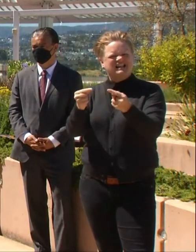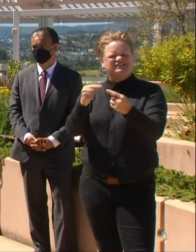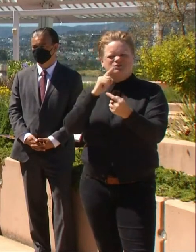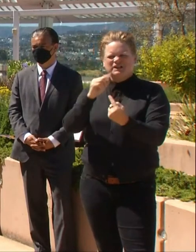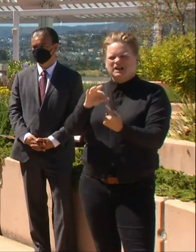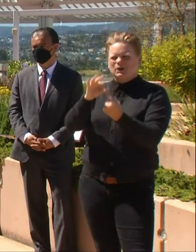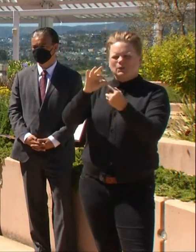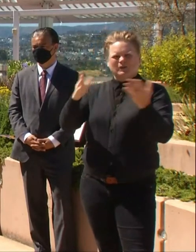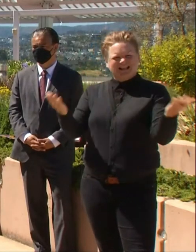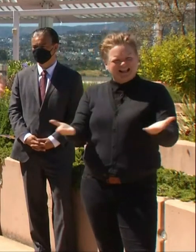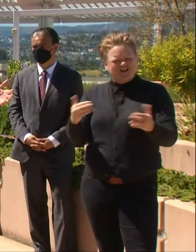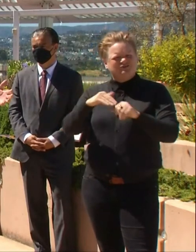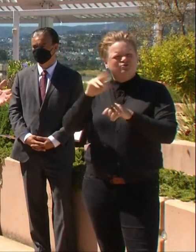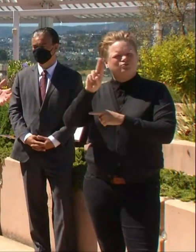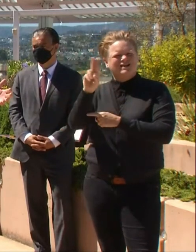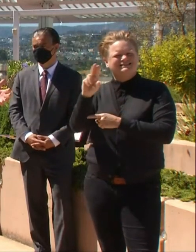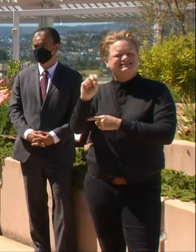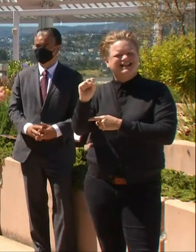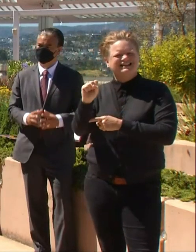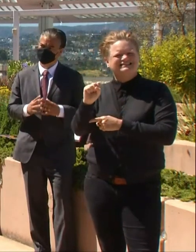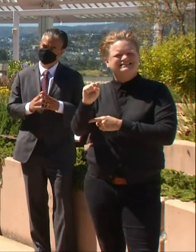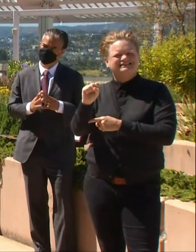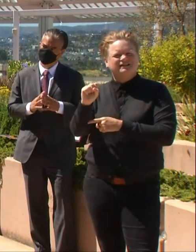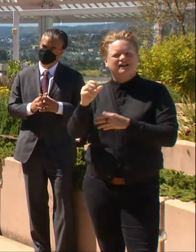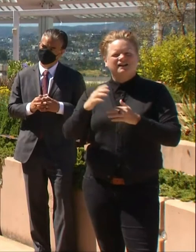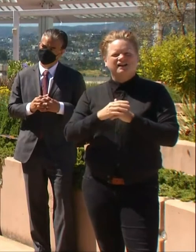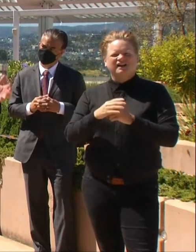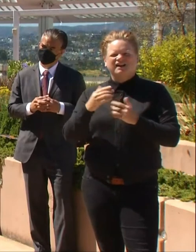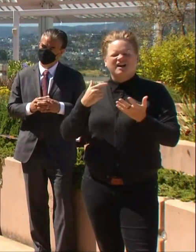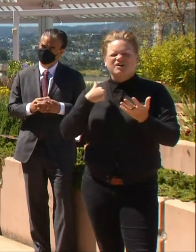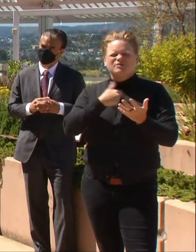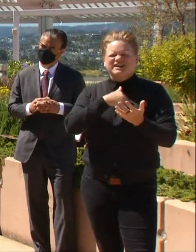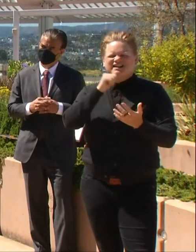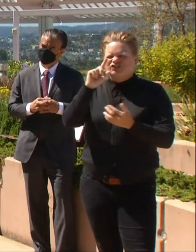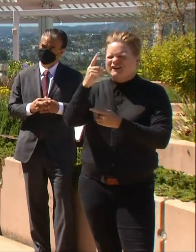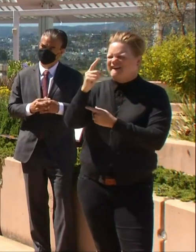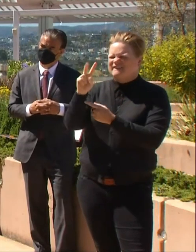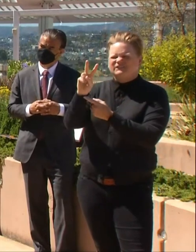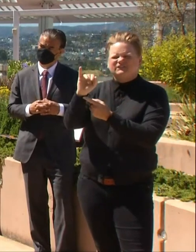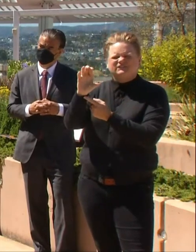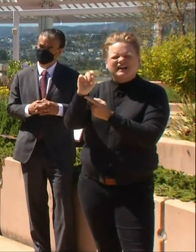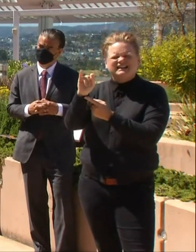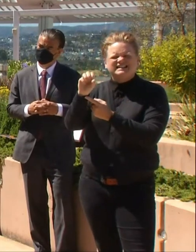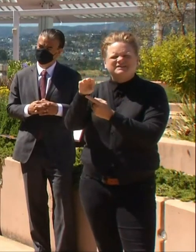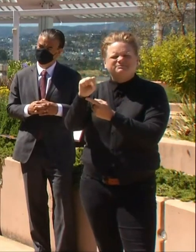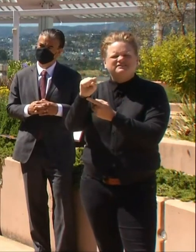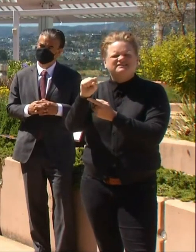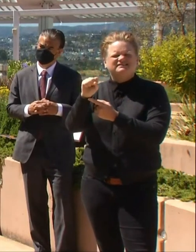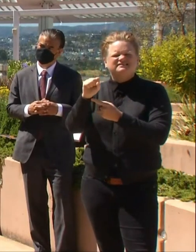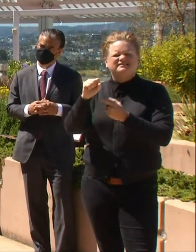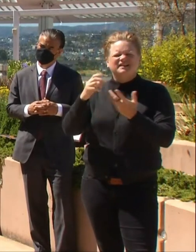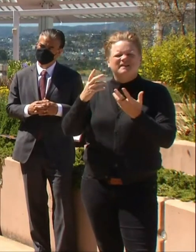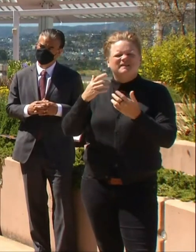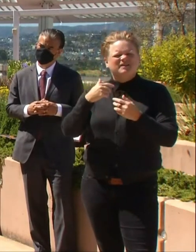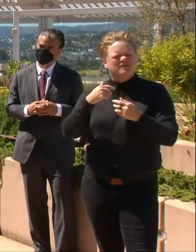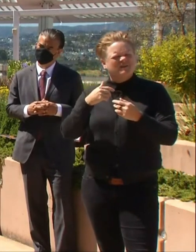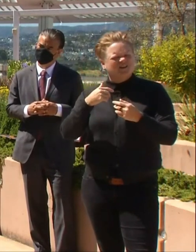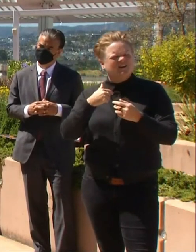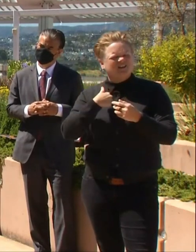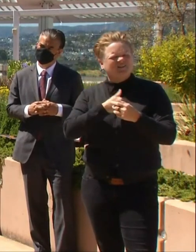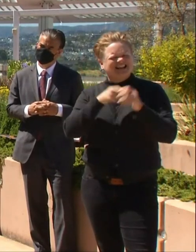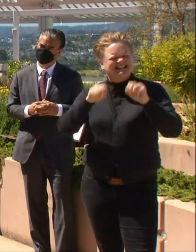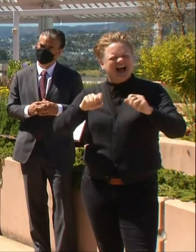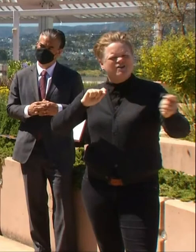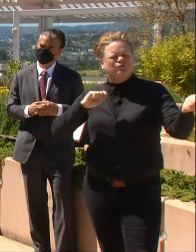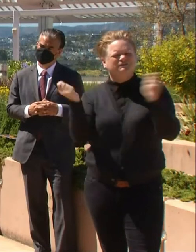not necessarily just victims of that fate and circumstance. We can shape the future. We have agency. We have the ability to manifest a different outcome, and